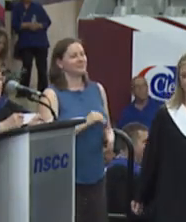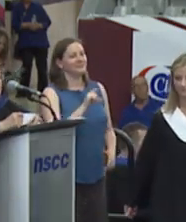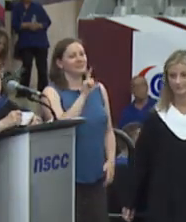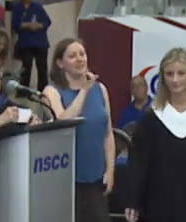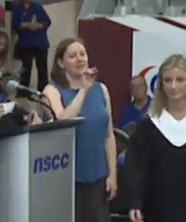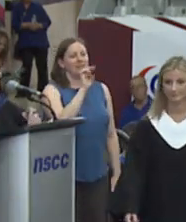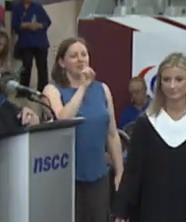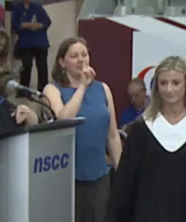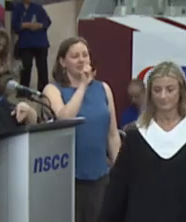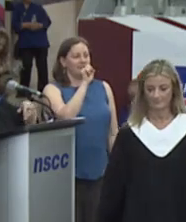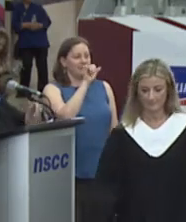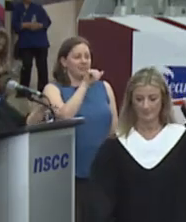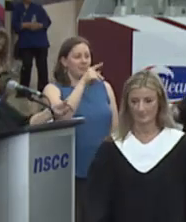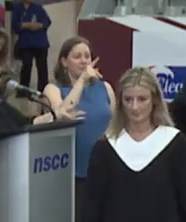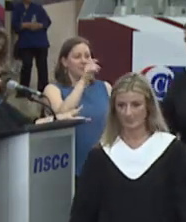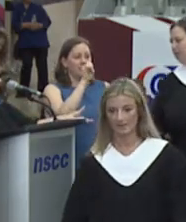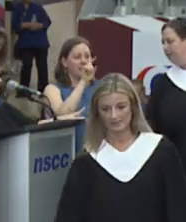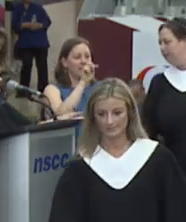Lindsay Petrie.